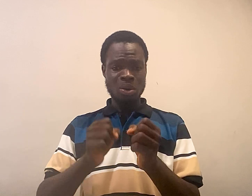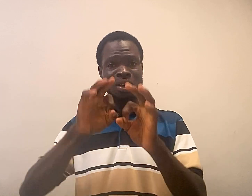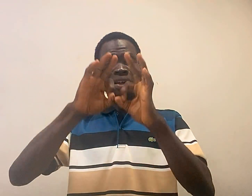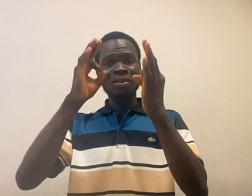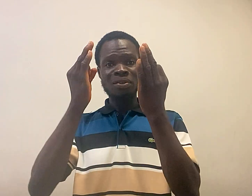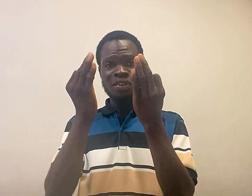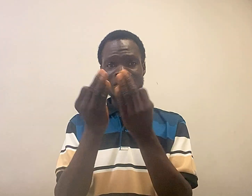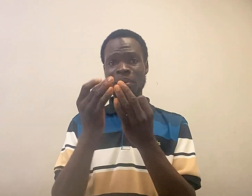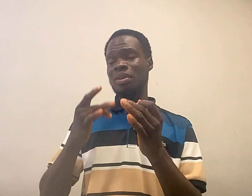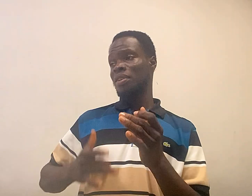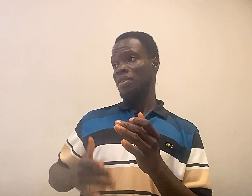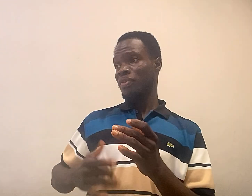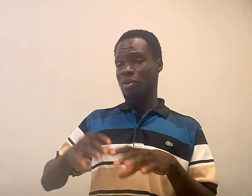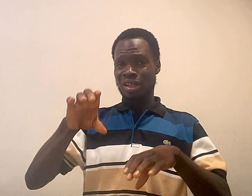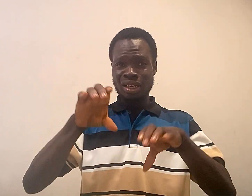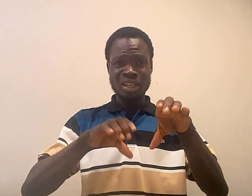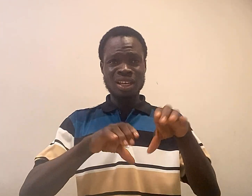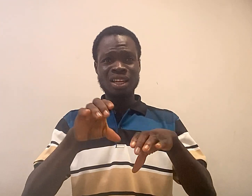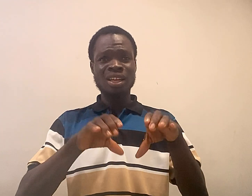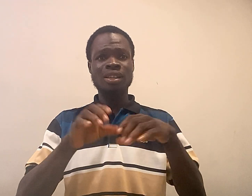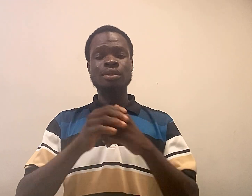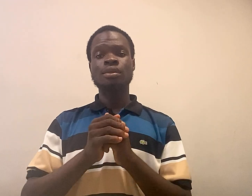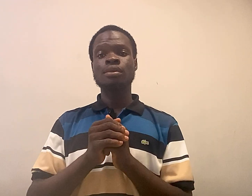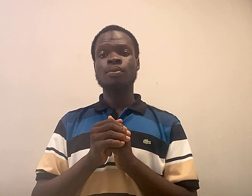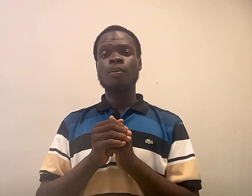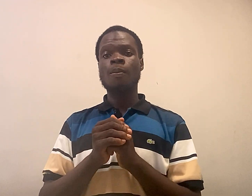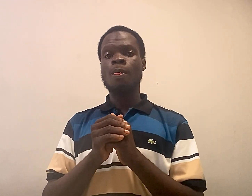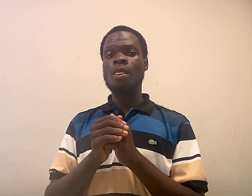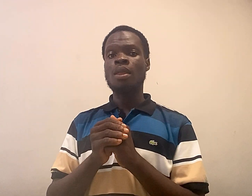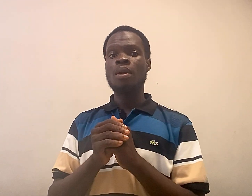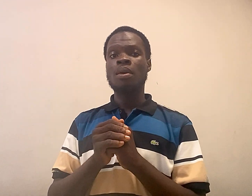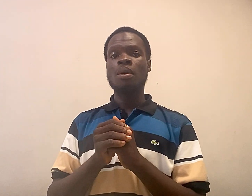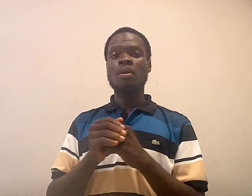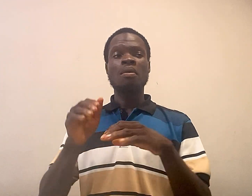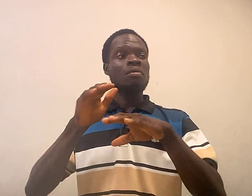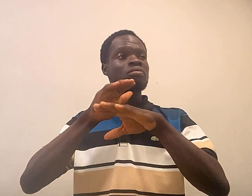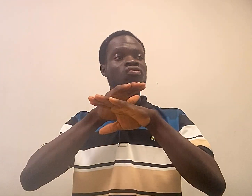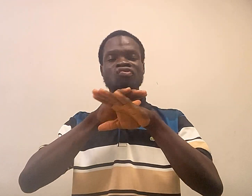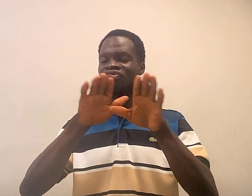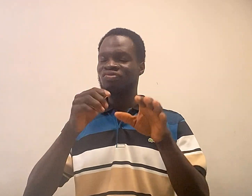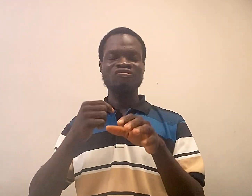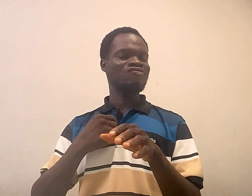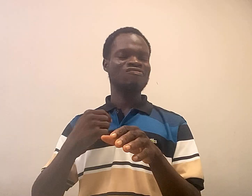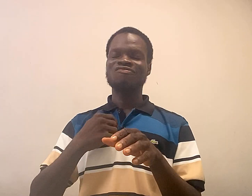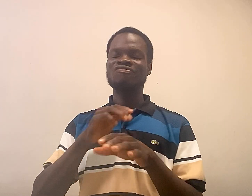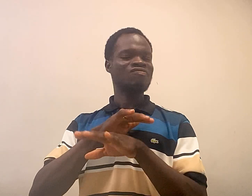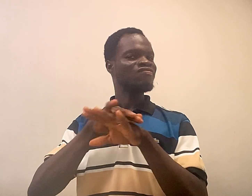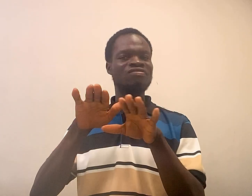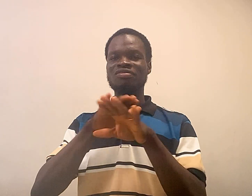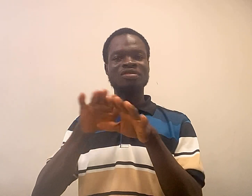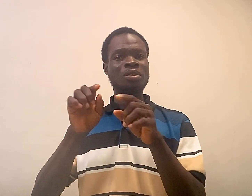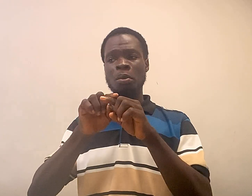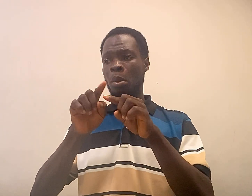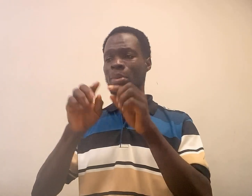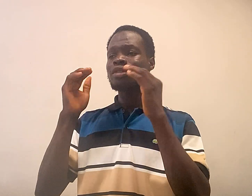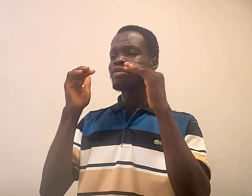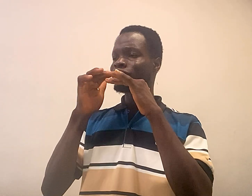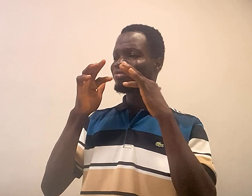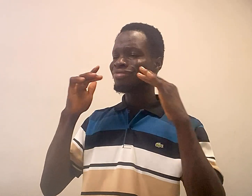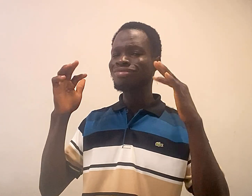I'd react, thought I'd lash out. But I didn't. I smiled, poured him a drink, and made him believe he